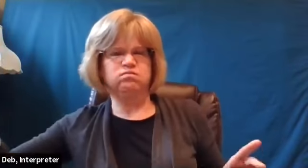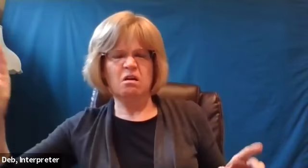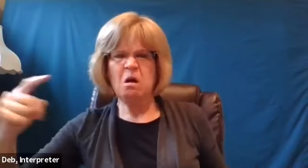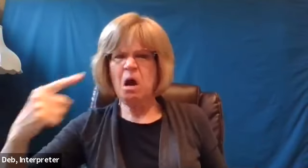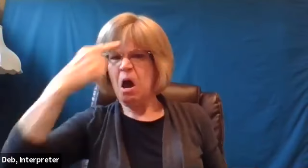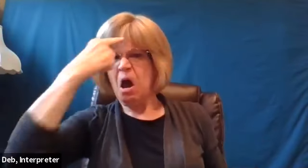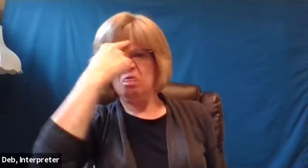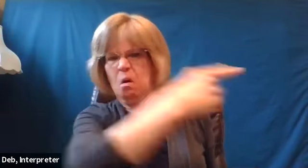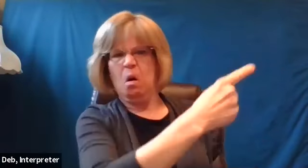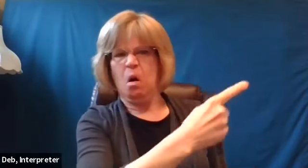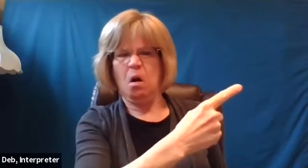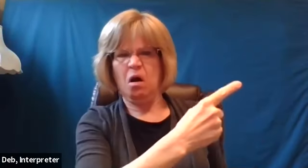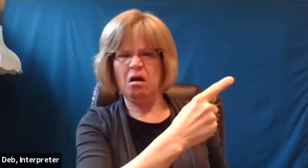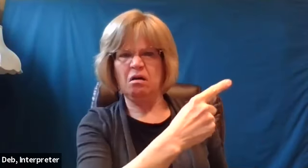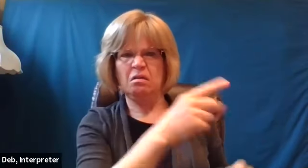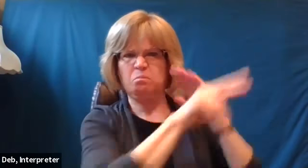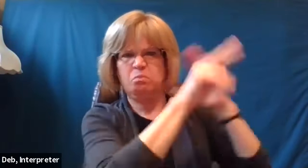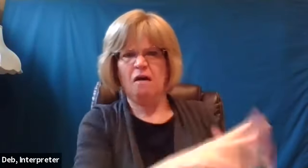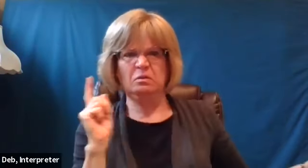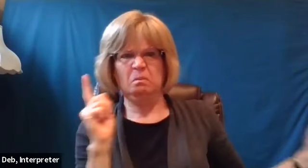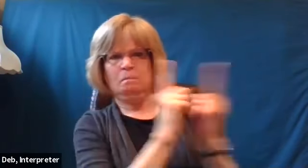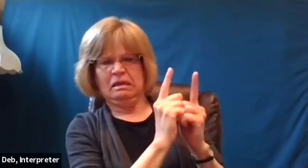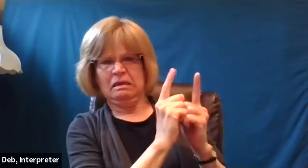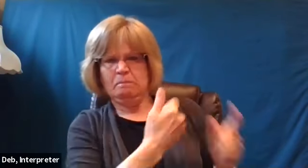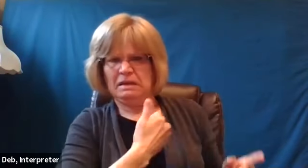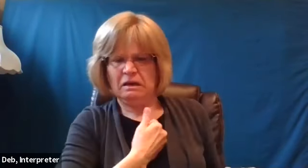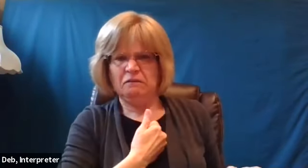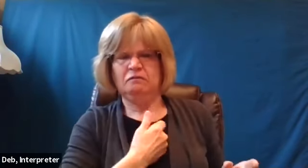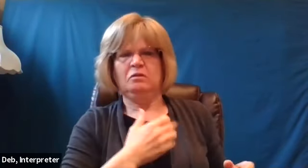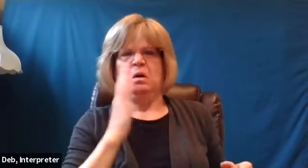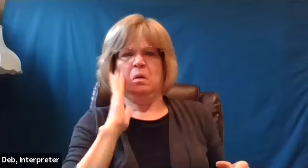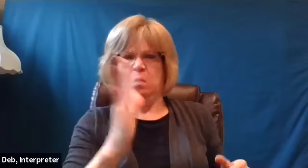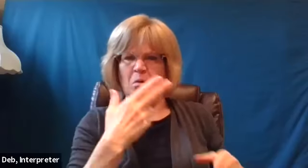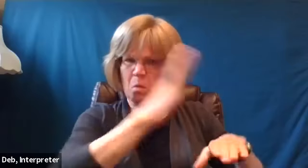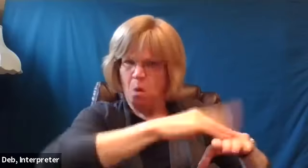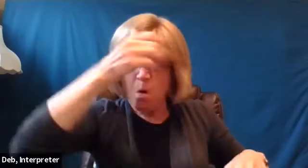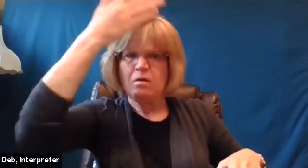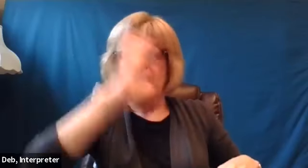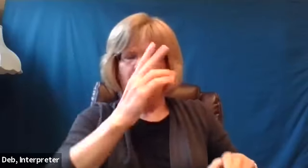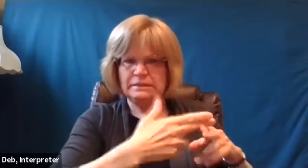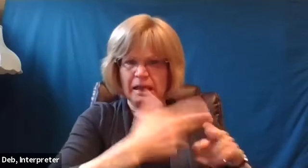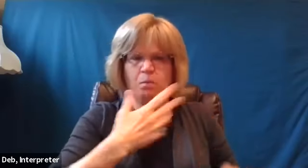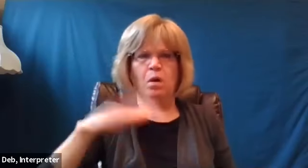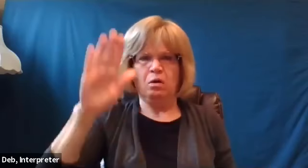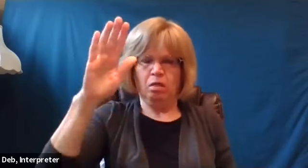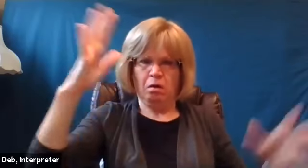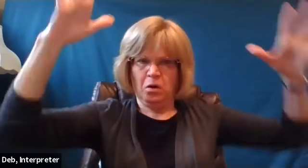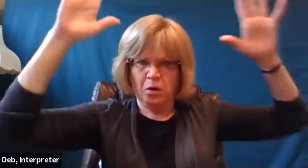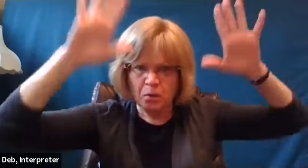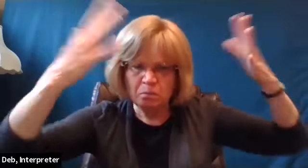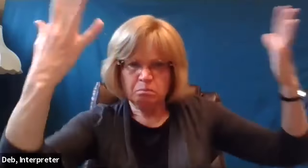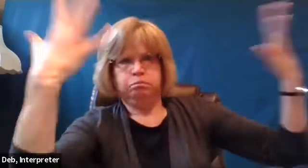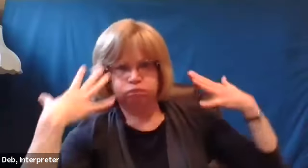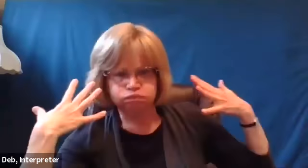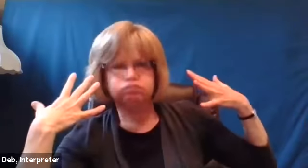call of the name of the Lord his God. He would wave his hand over the spot and cure the leprosy. Are not Abana